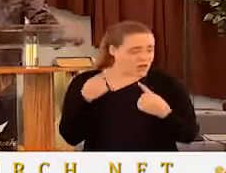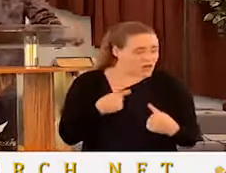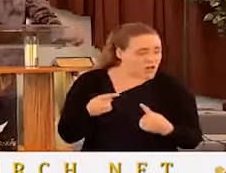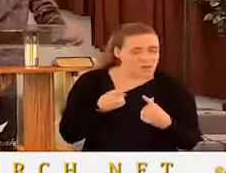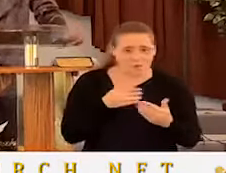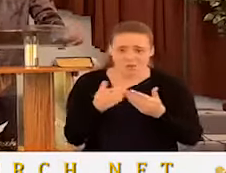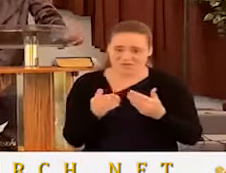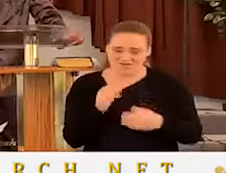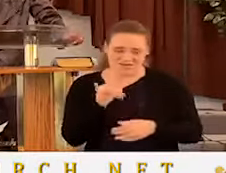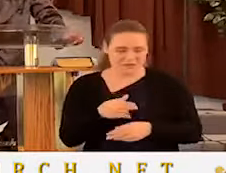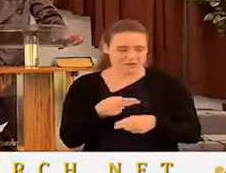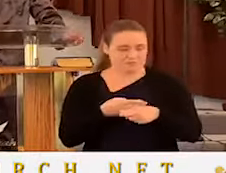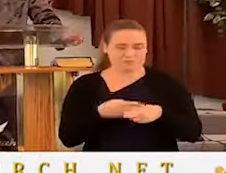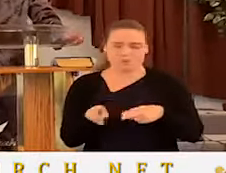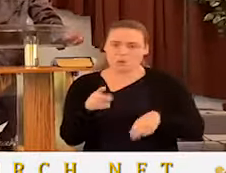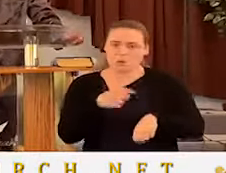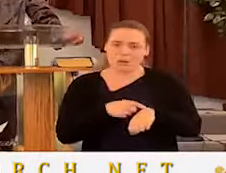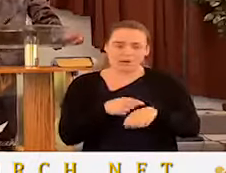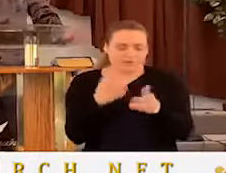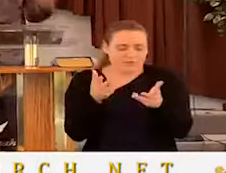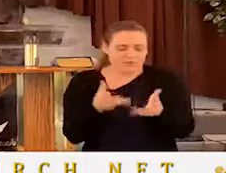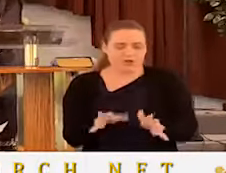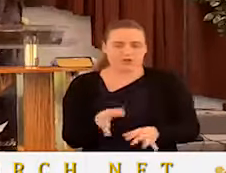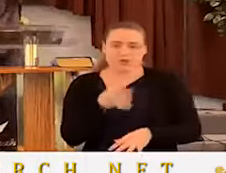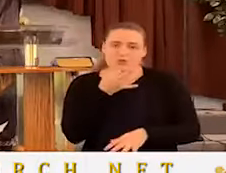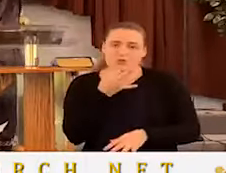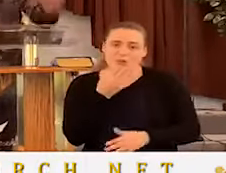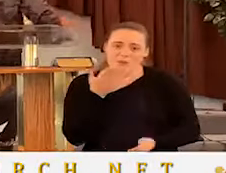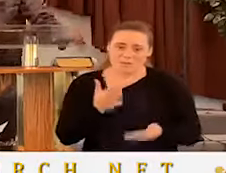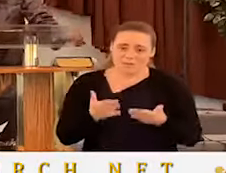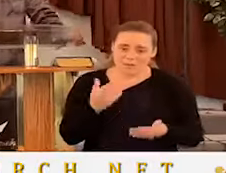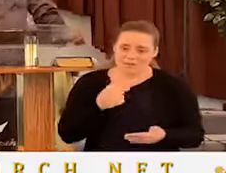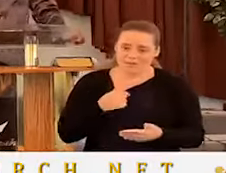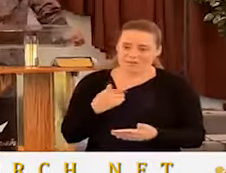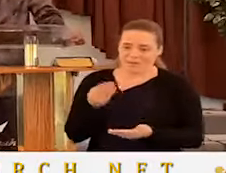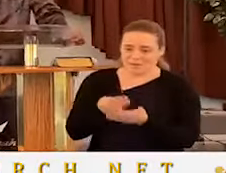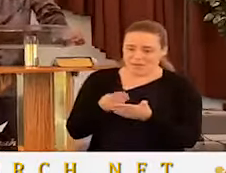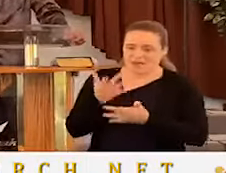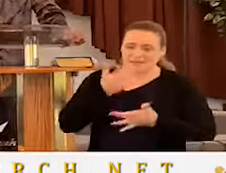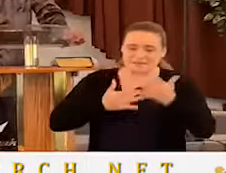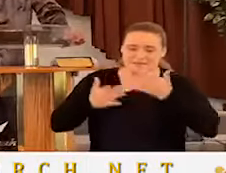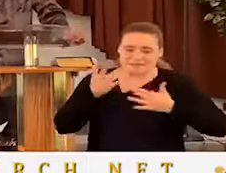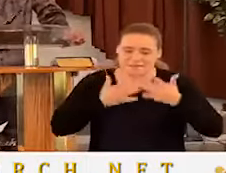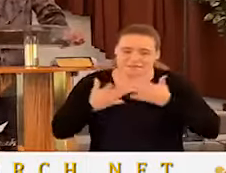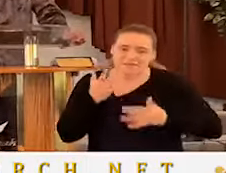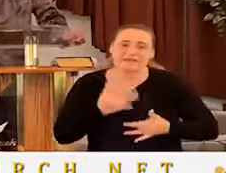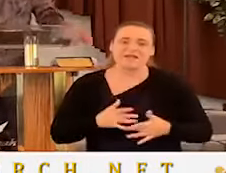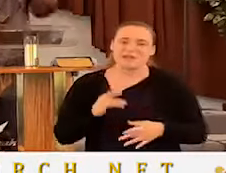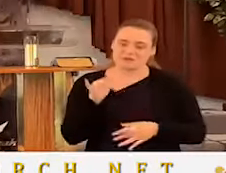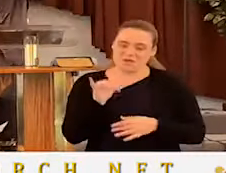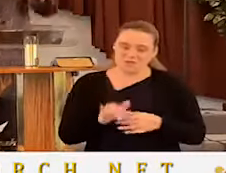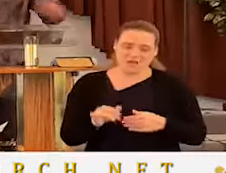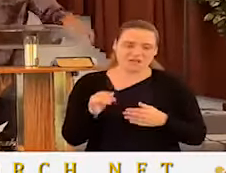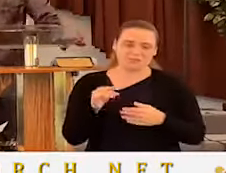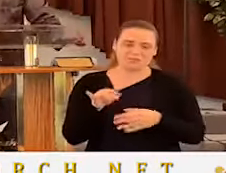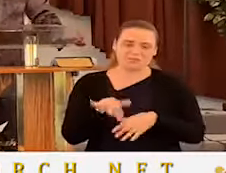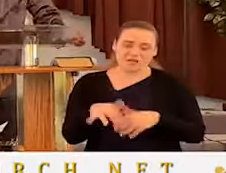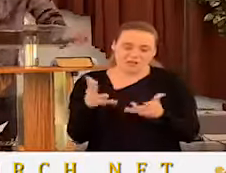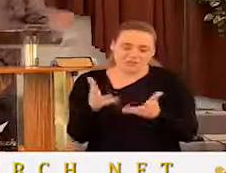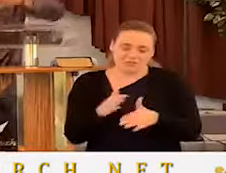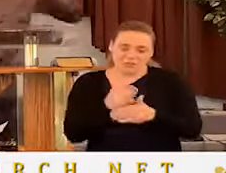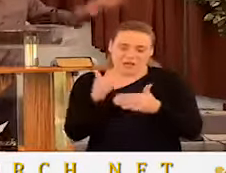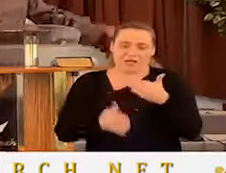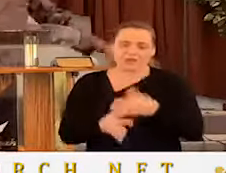only temporary. Maybe living from paycheck to paycheck, but it's only temporary. I may not have what I want, but God gives me what